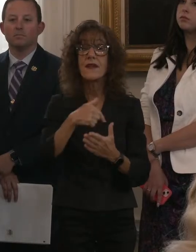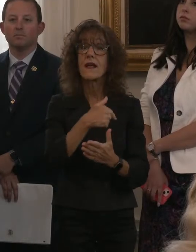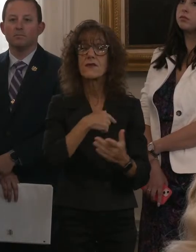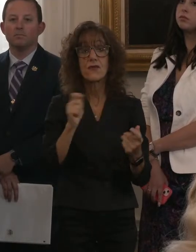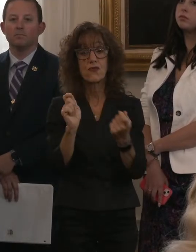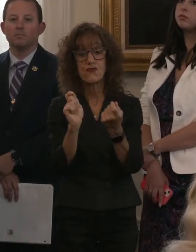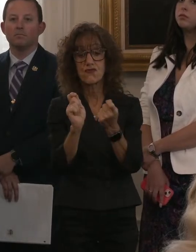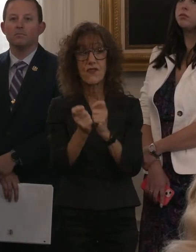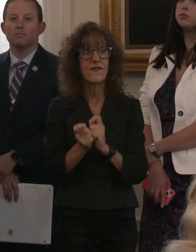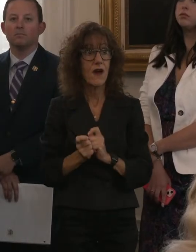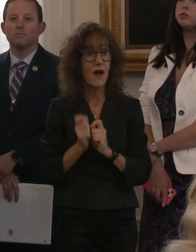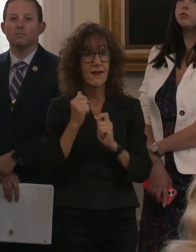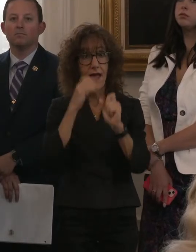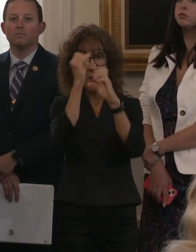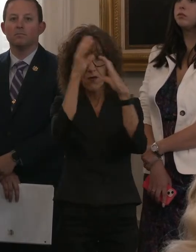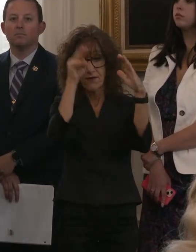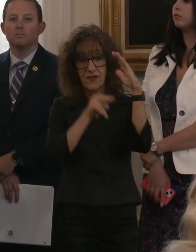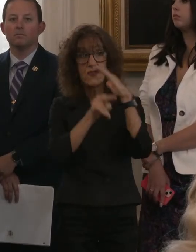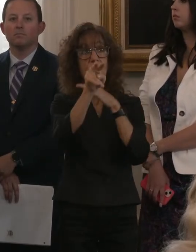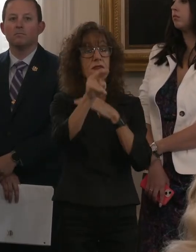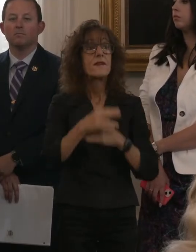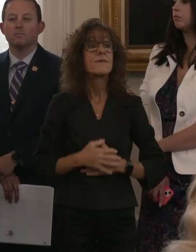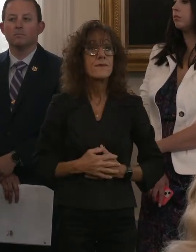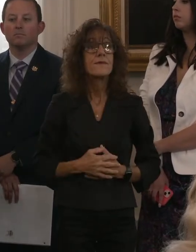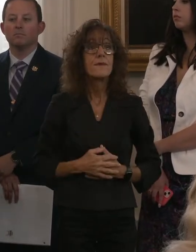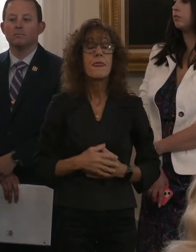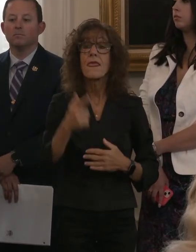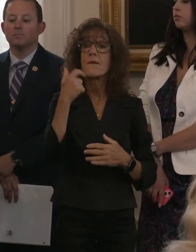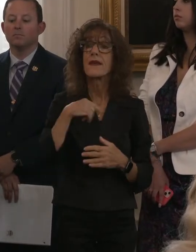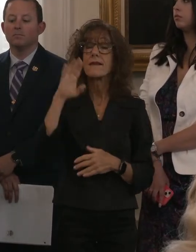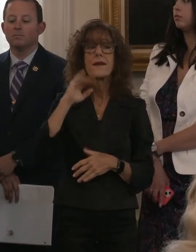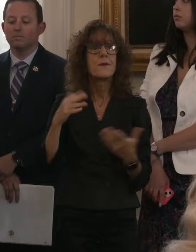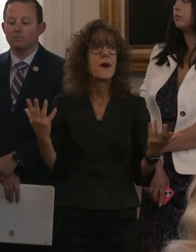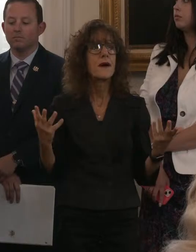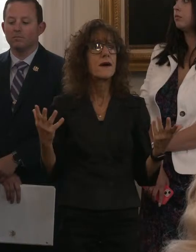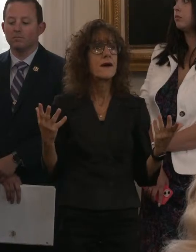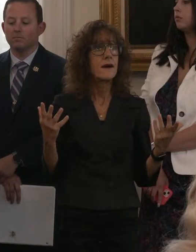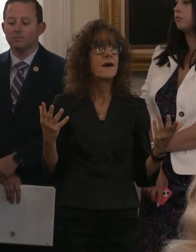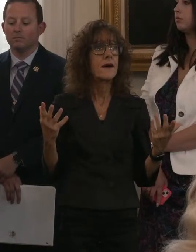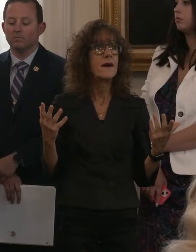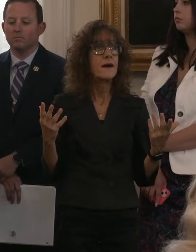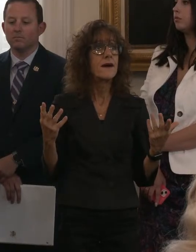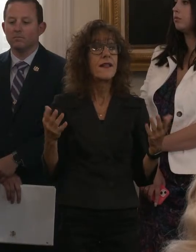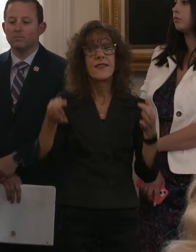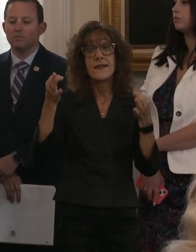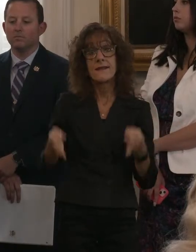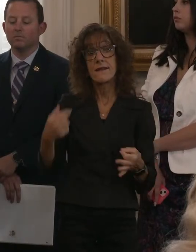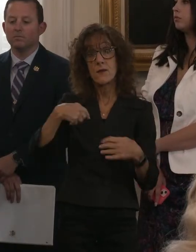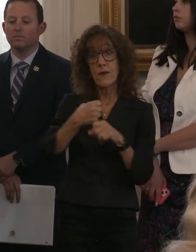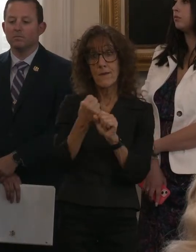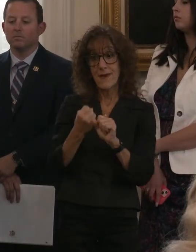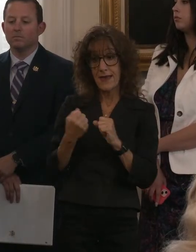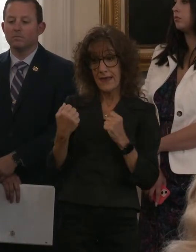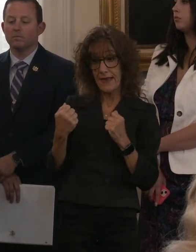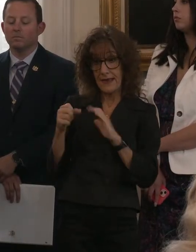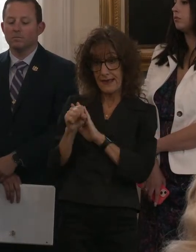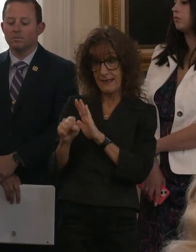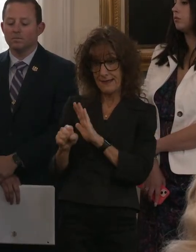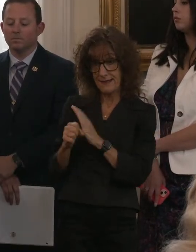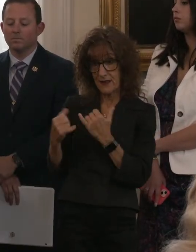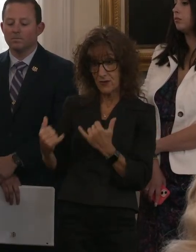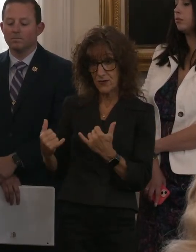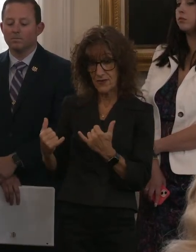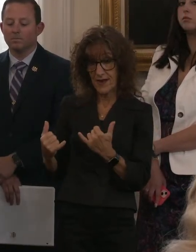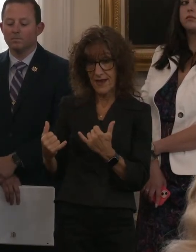refine our vision. Because what I do know is that the decisions that we're making in this state do not fall